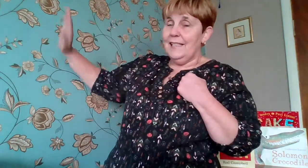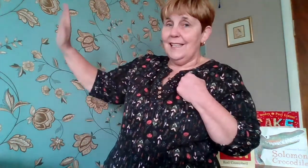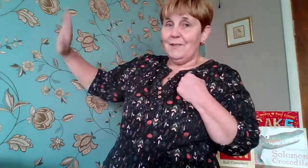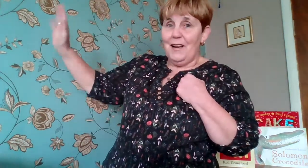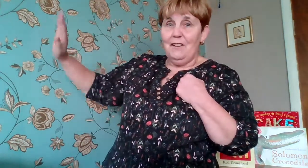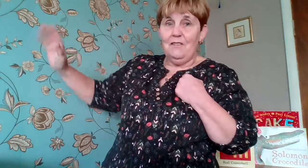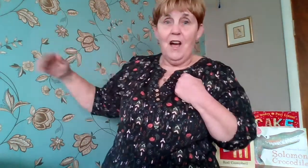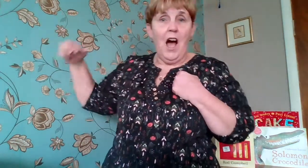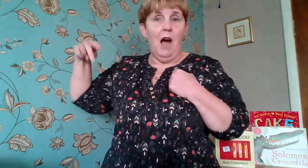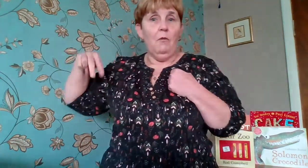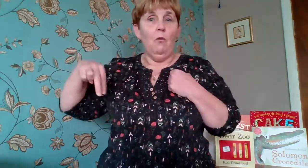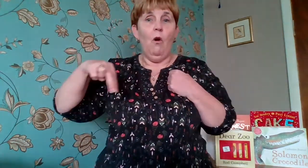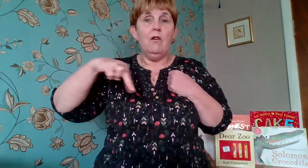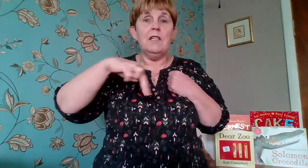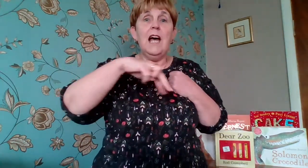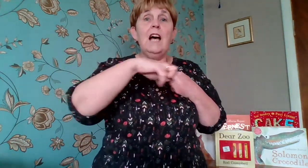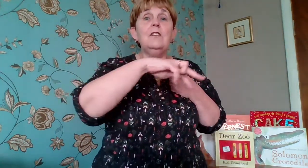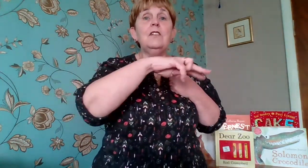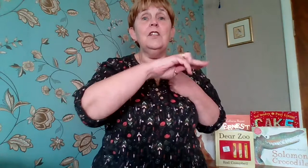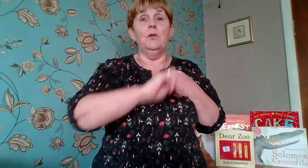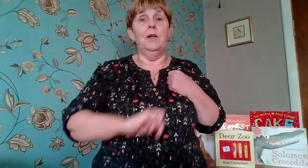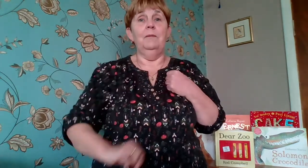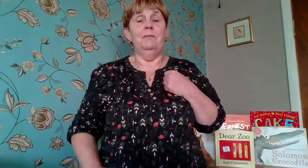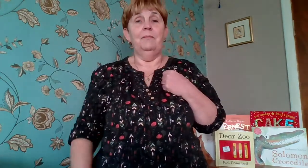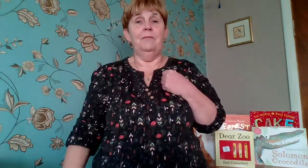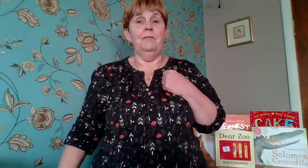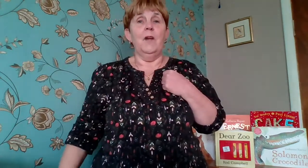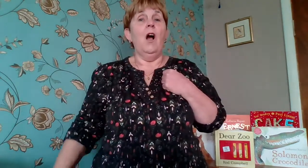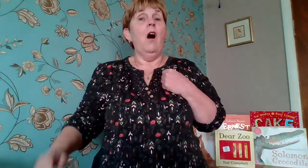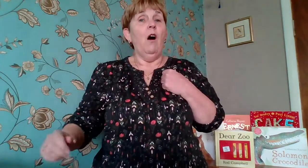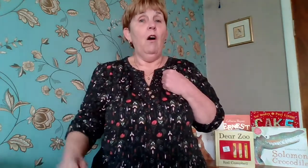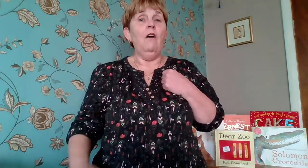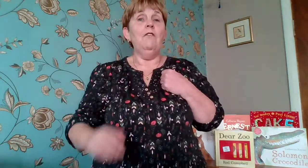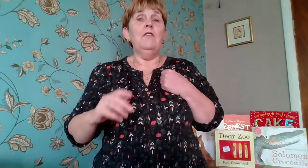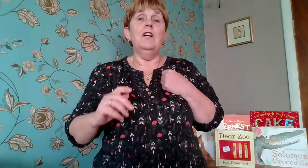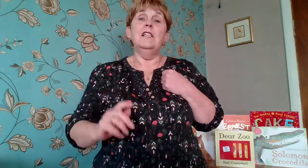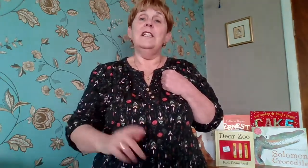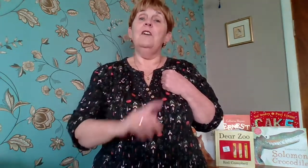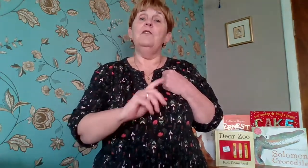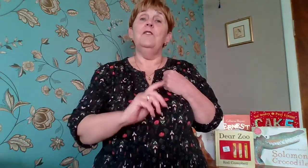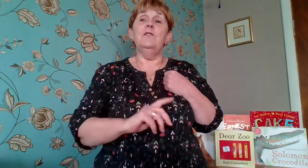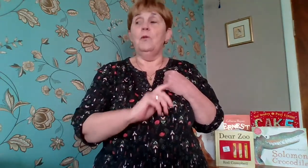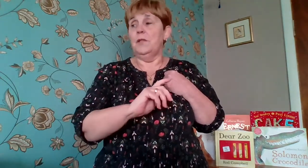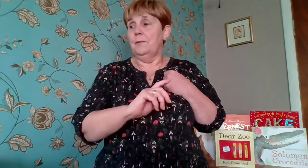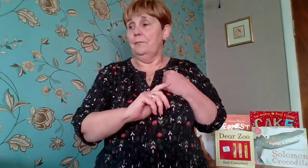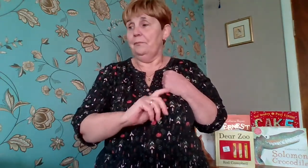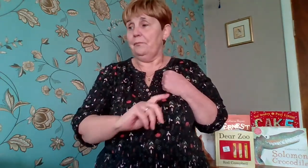his wife and walked out the door, off down the road.